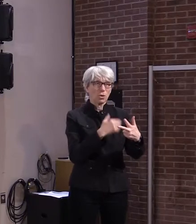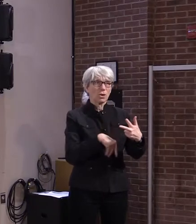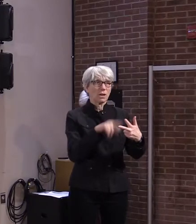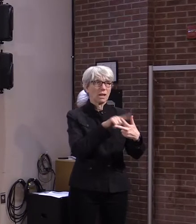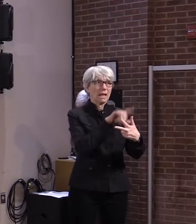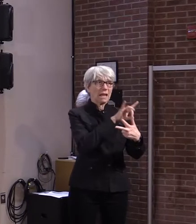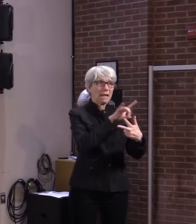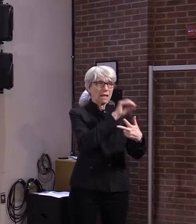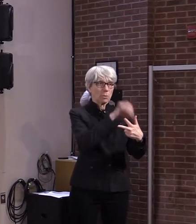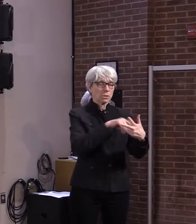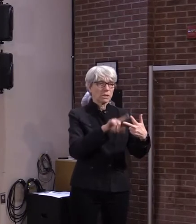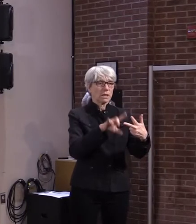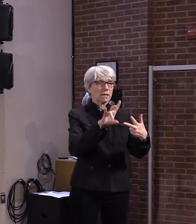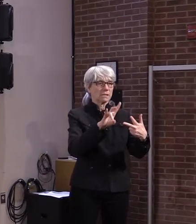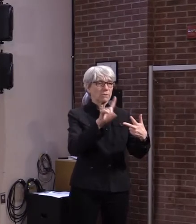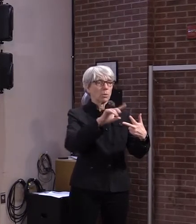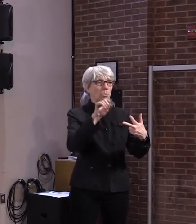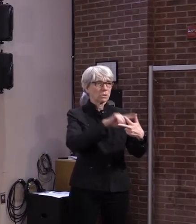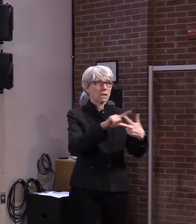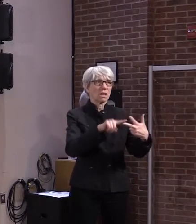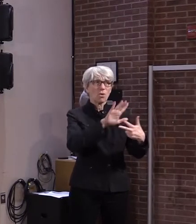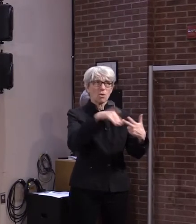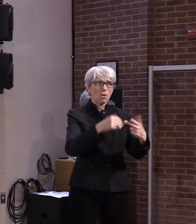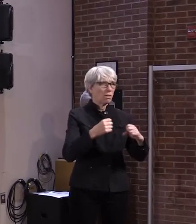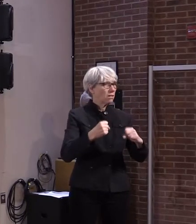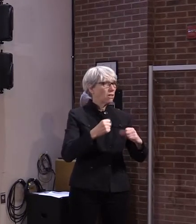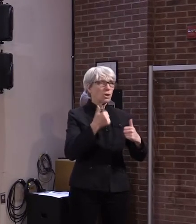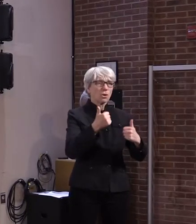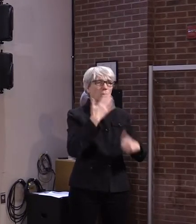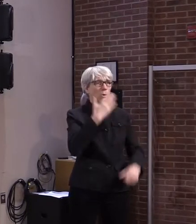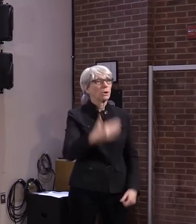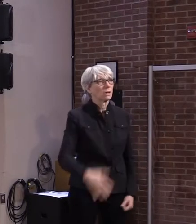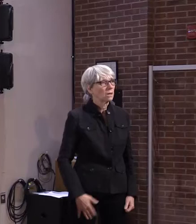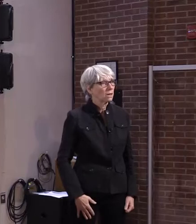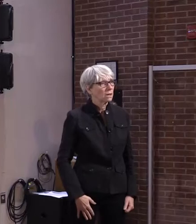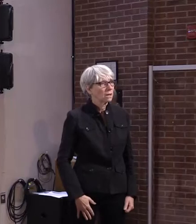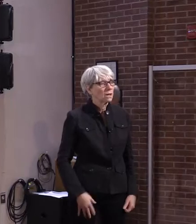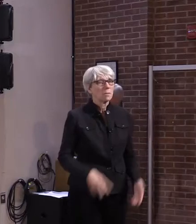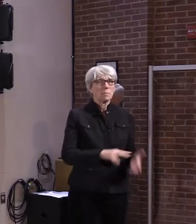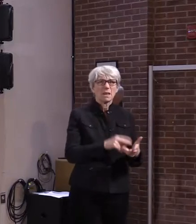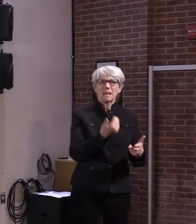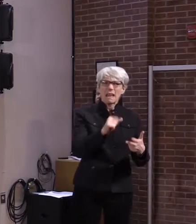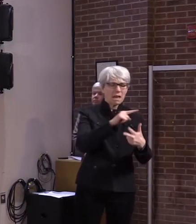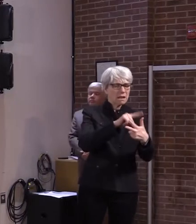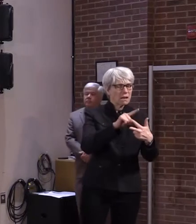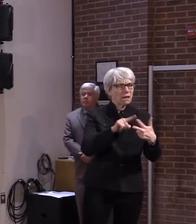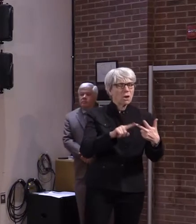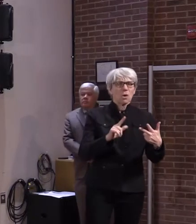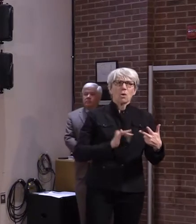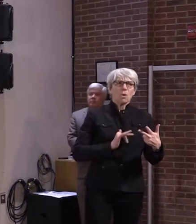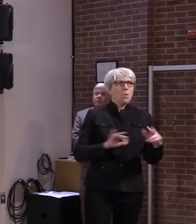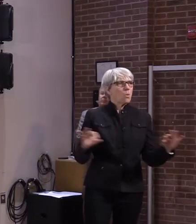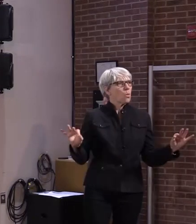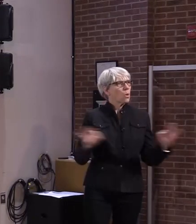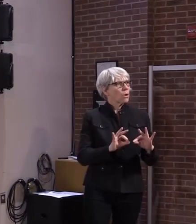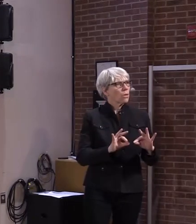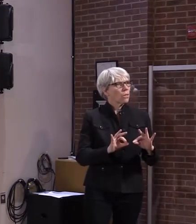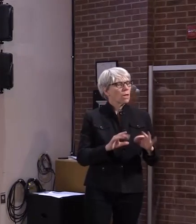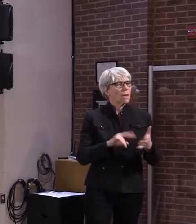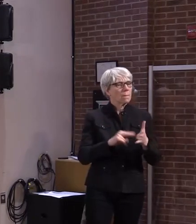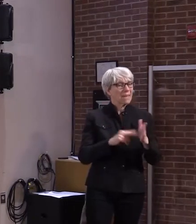88% and 71% respectively. All three still provide substantial protection against